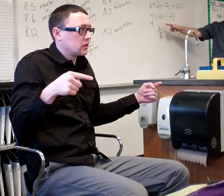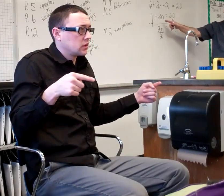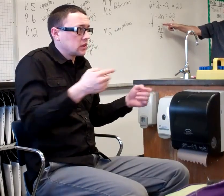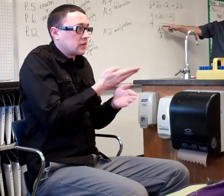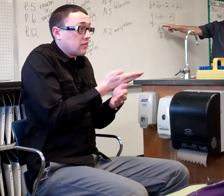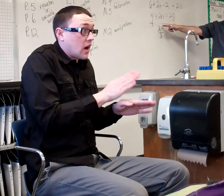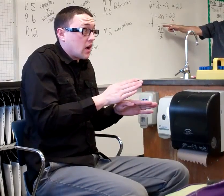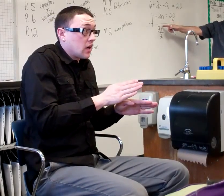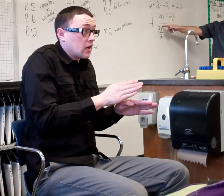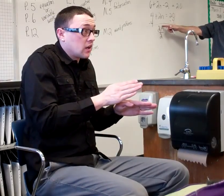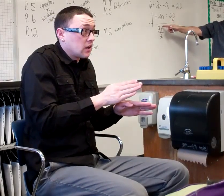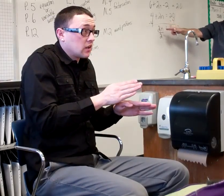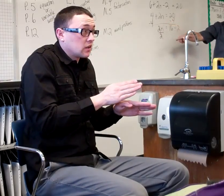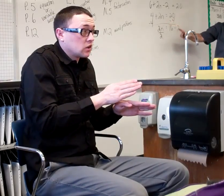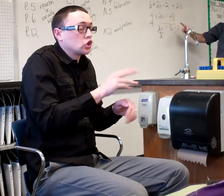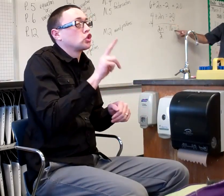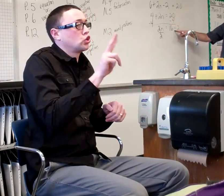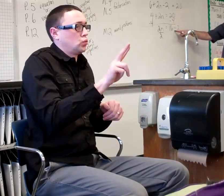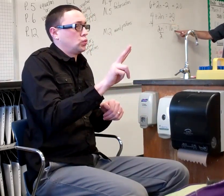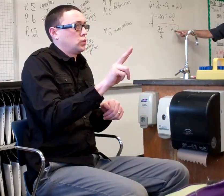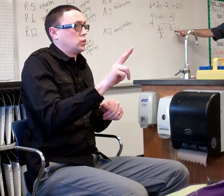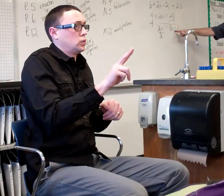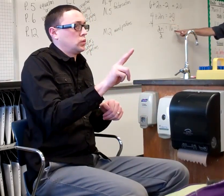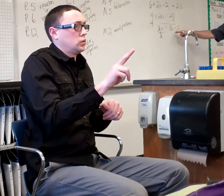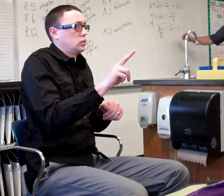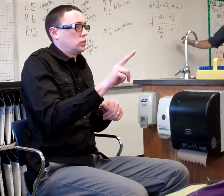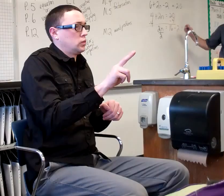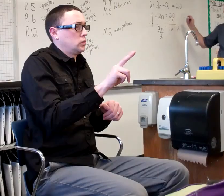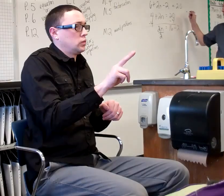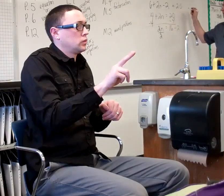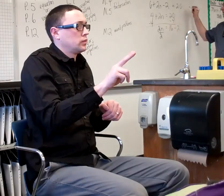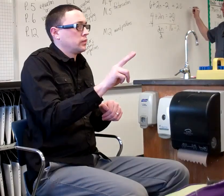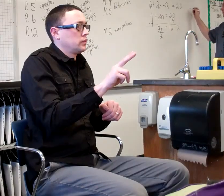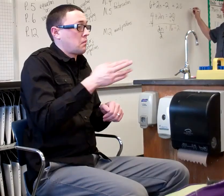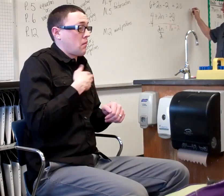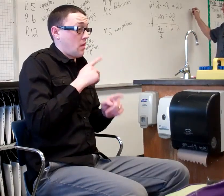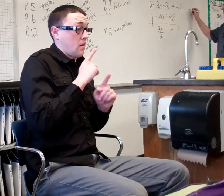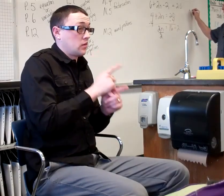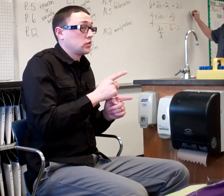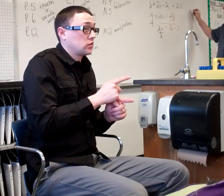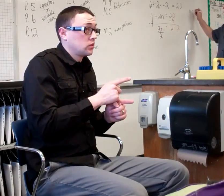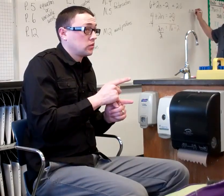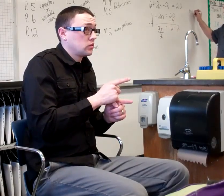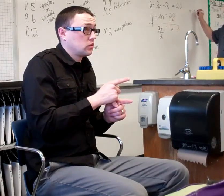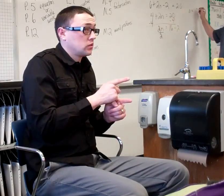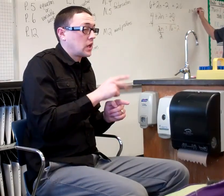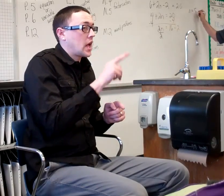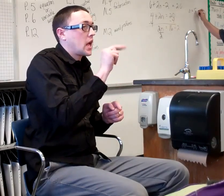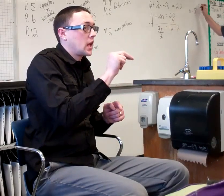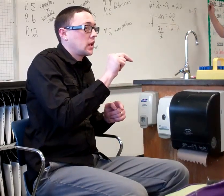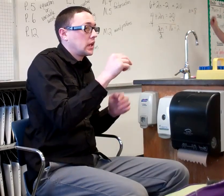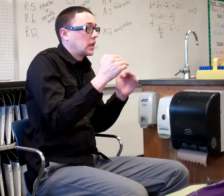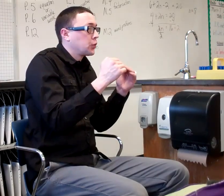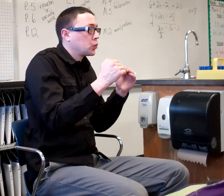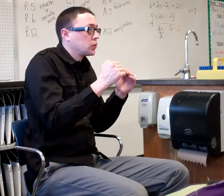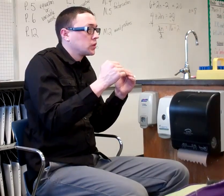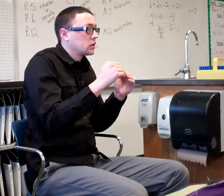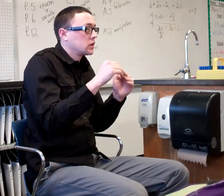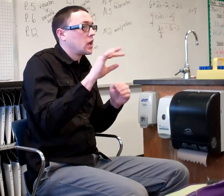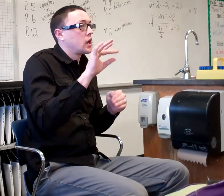Divide by 2. We do it. My answer becomes then n equals